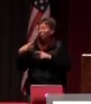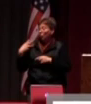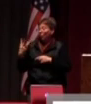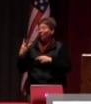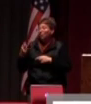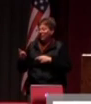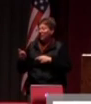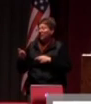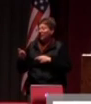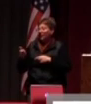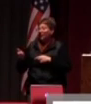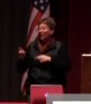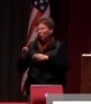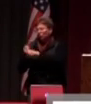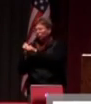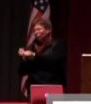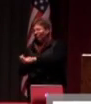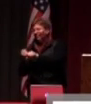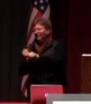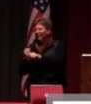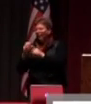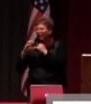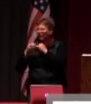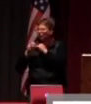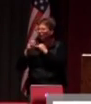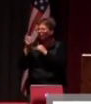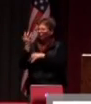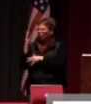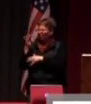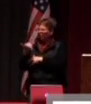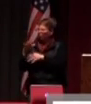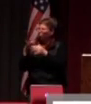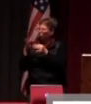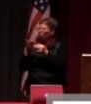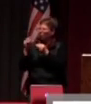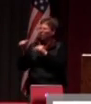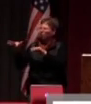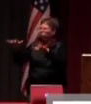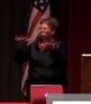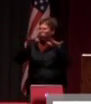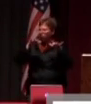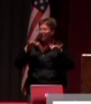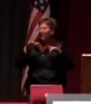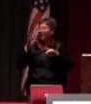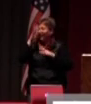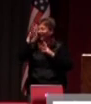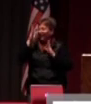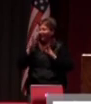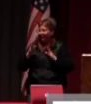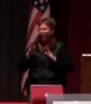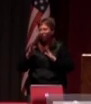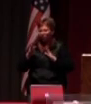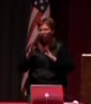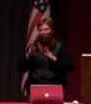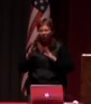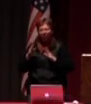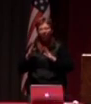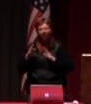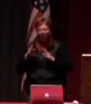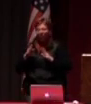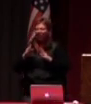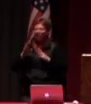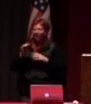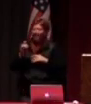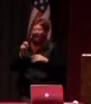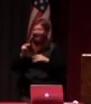Washington chopping down the cherry tree. Stories like that were circulated. And let me quote what the inventor, he was an inventor of this last story,